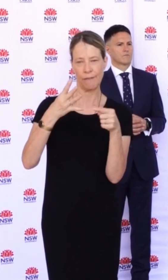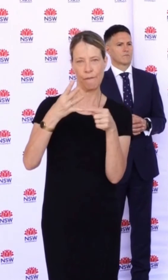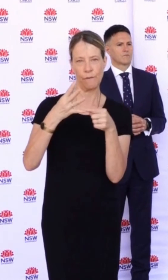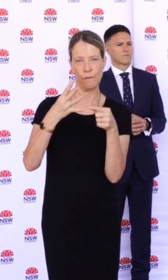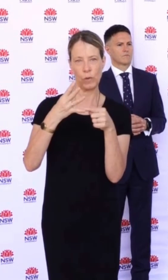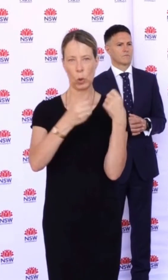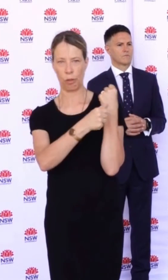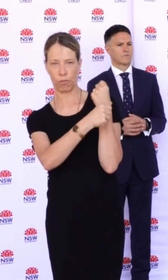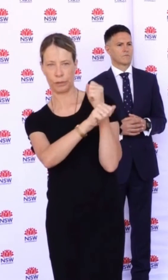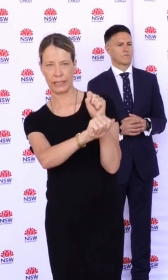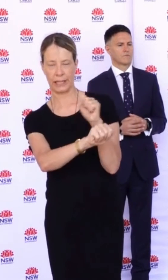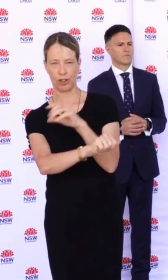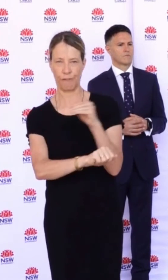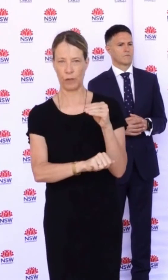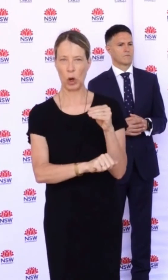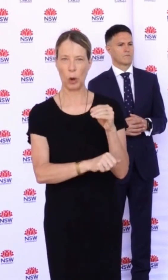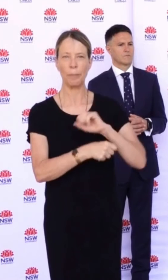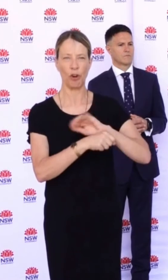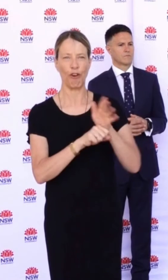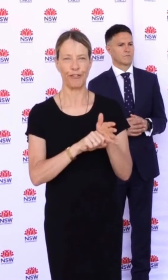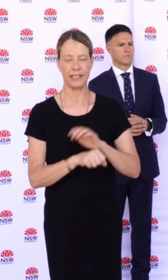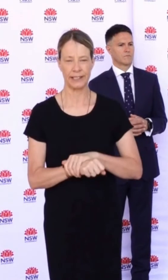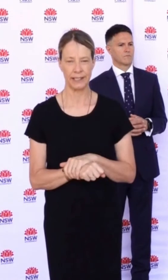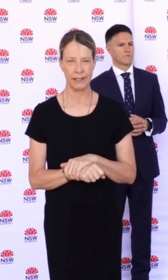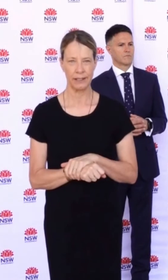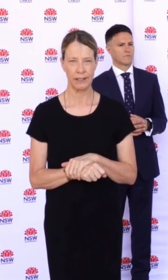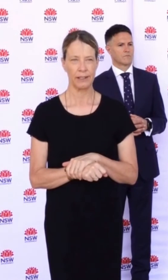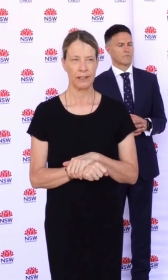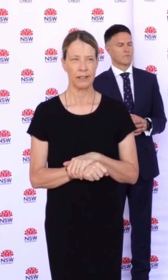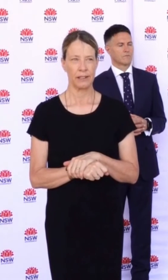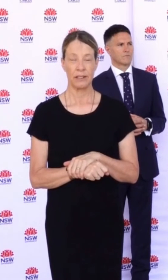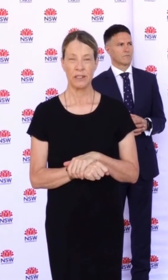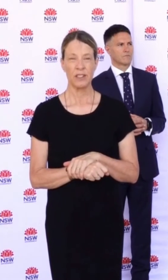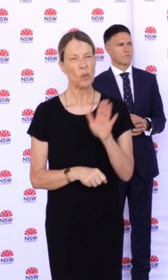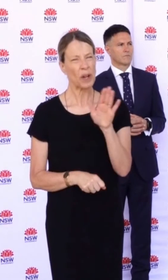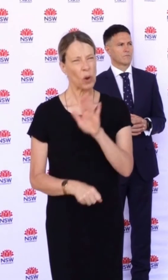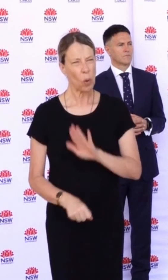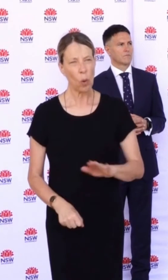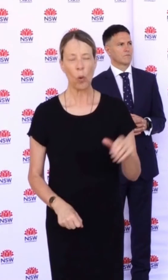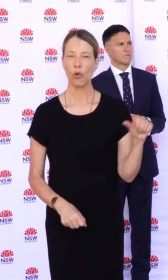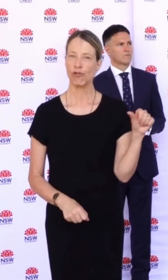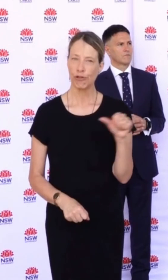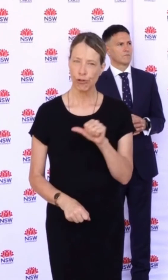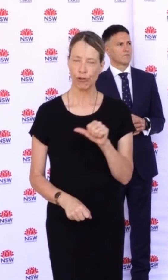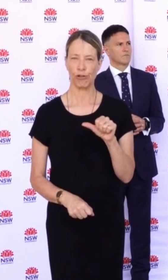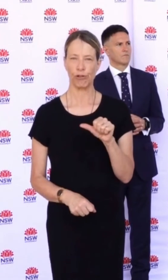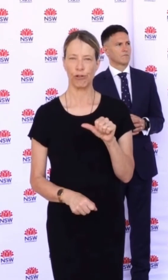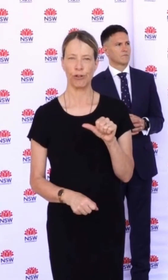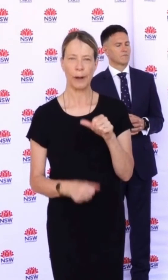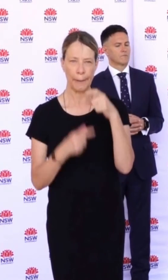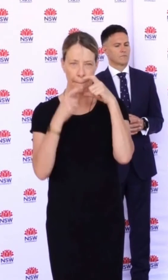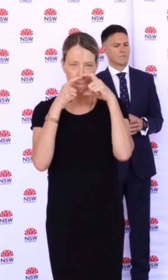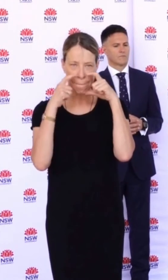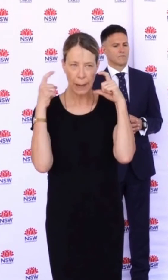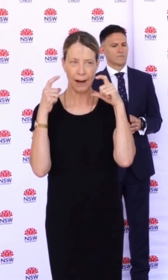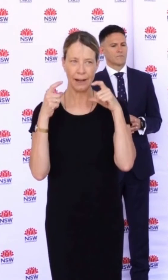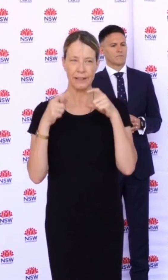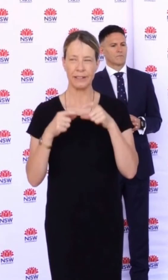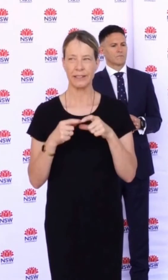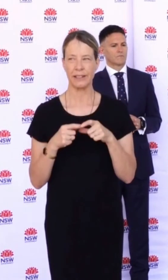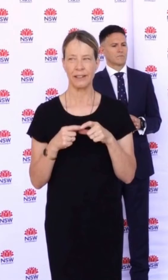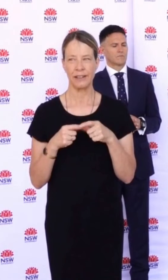simply asking a fellow to wear a mask at a venue. I know we've asked this a few times, but